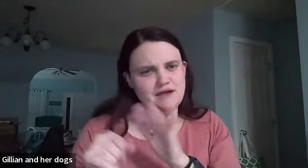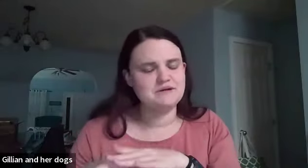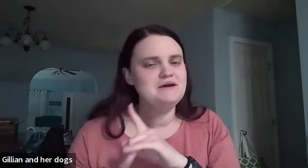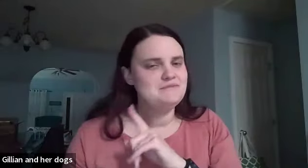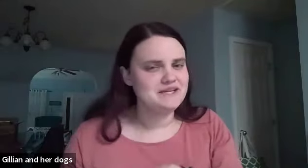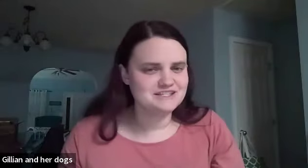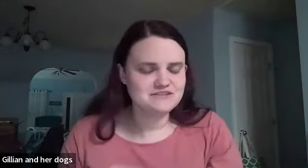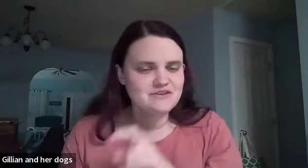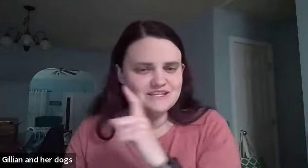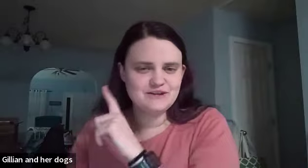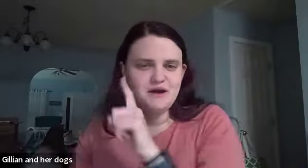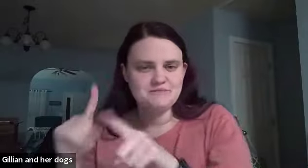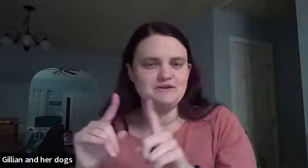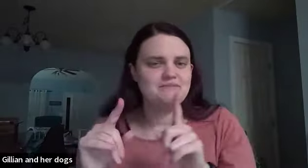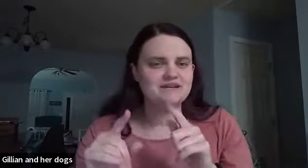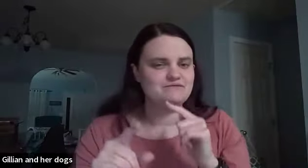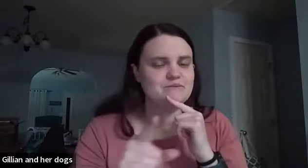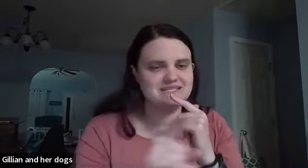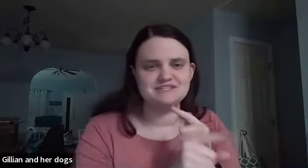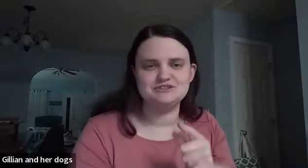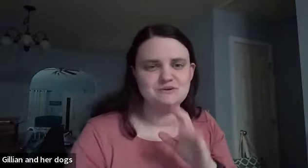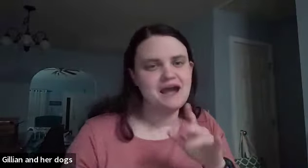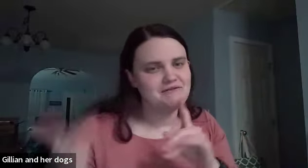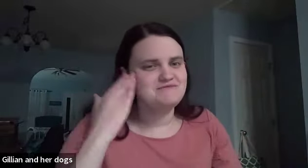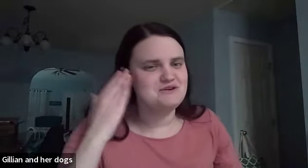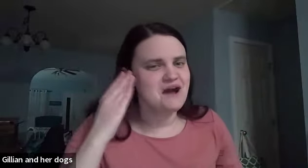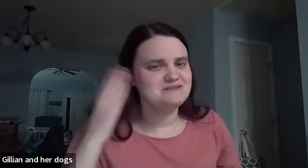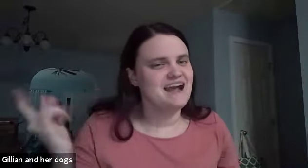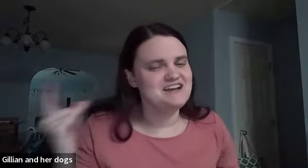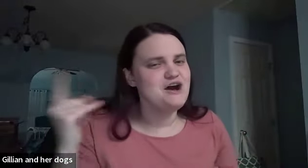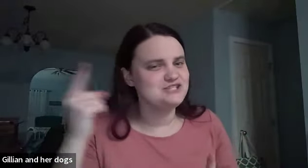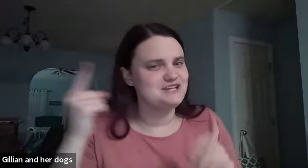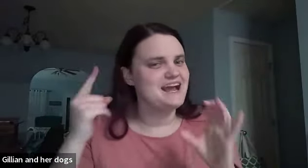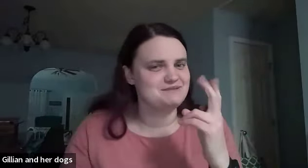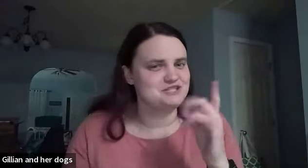on that one. But yes, Chick-fil-A is very popular for my sister. So I knew. I was like, I know she's gonna ask about